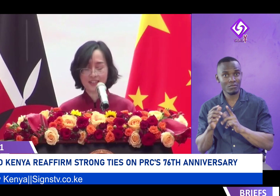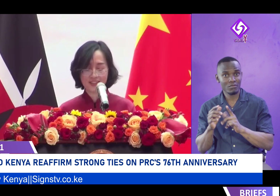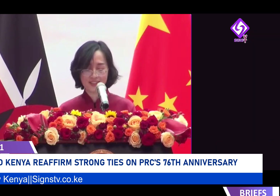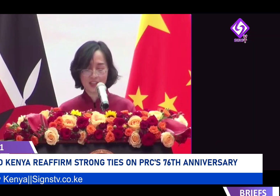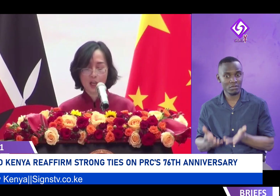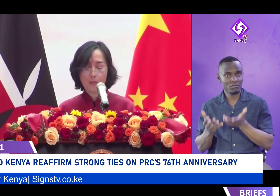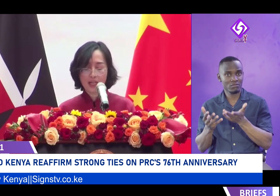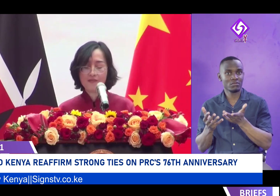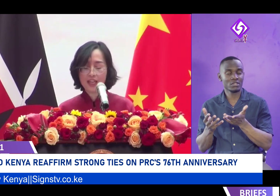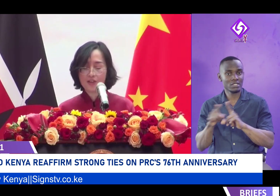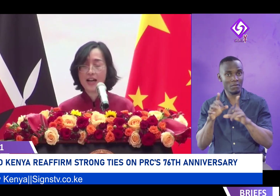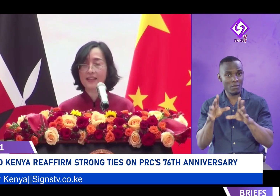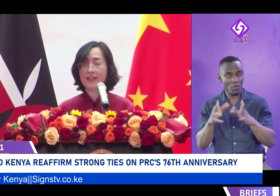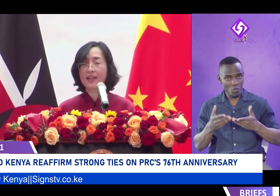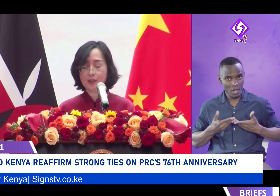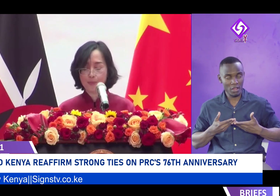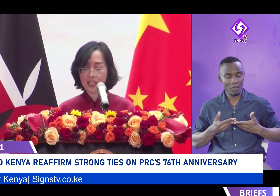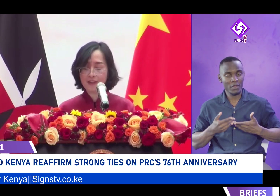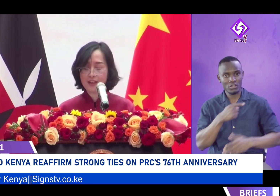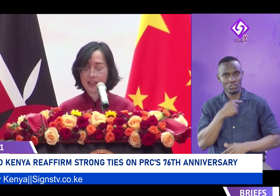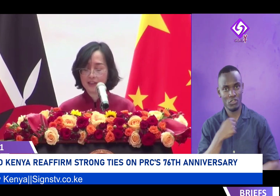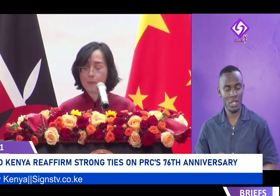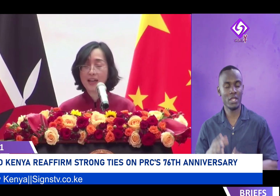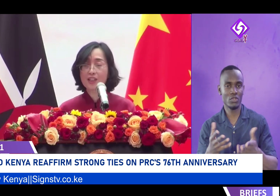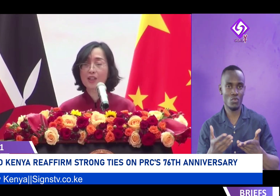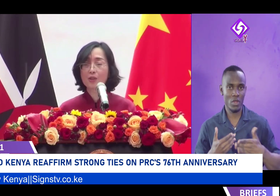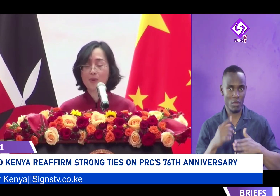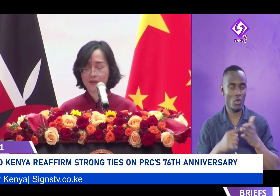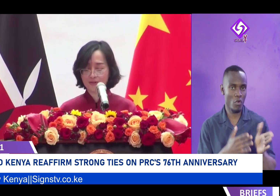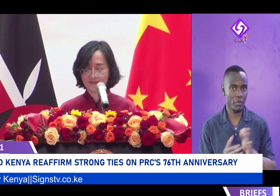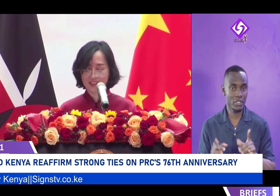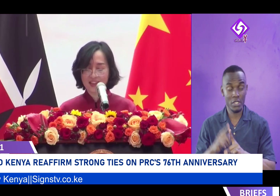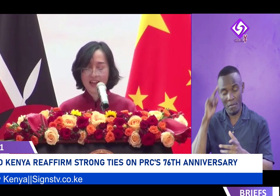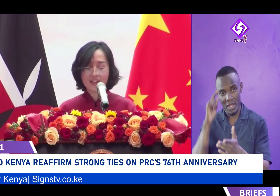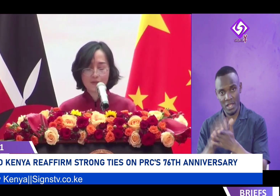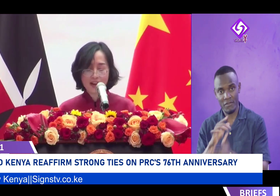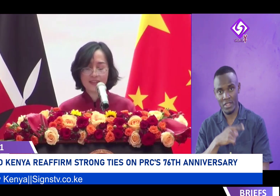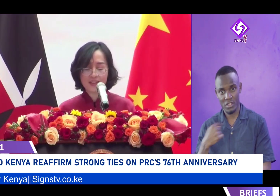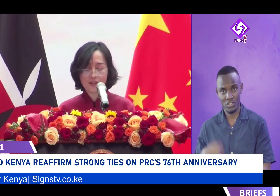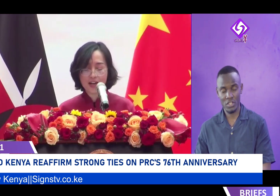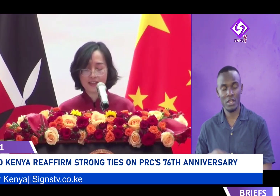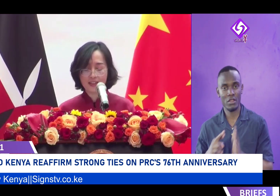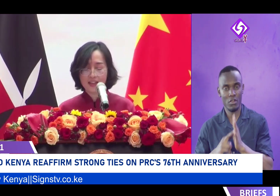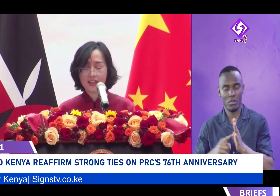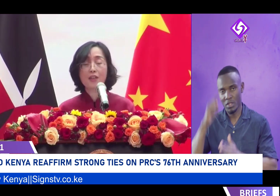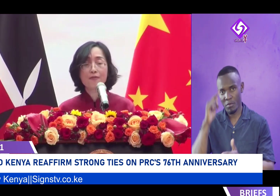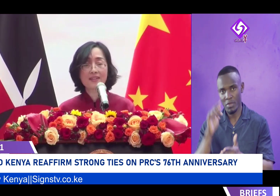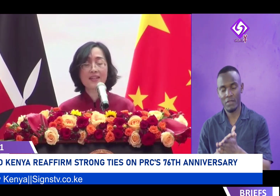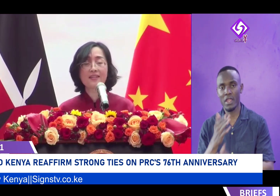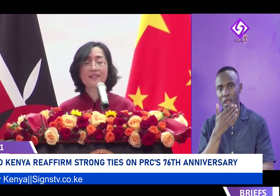opportunities. Believing in China is believing in better tomorrow. And investing in China is investing